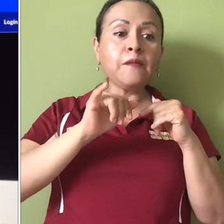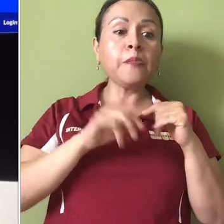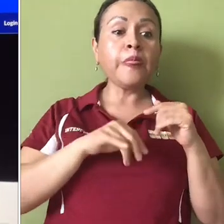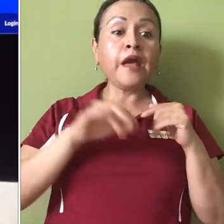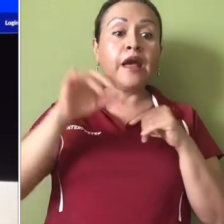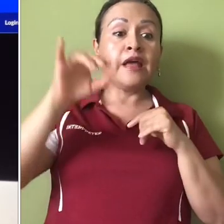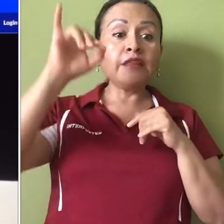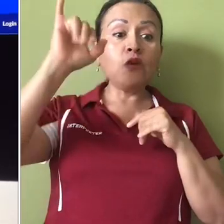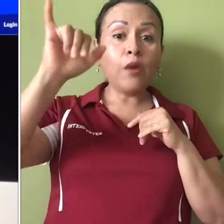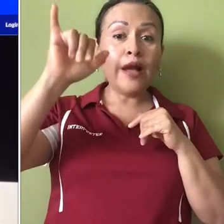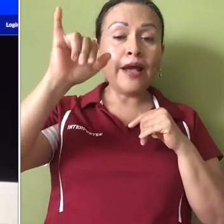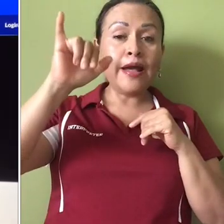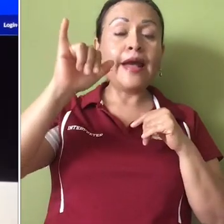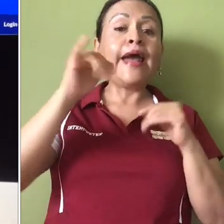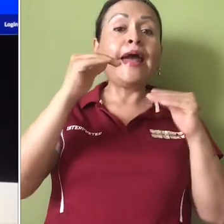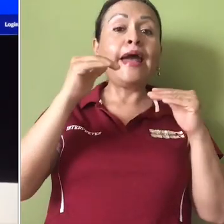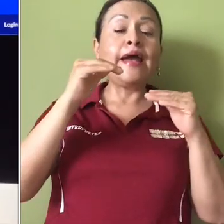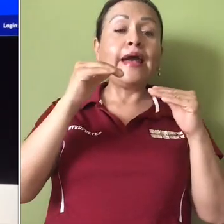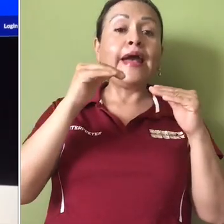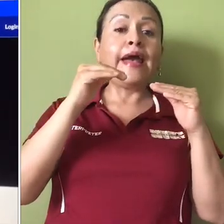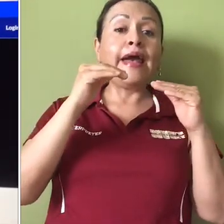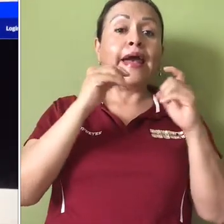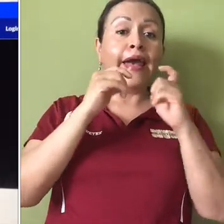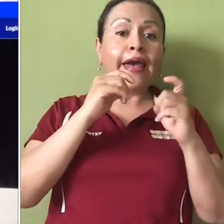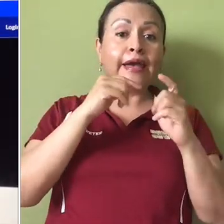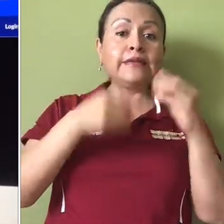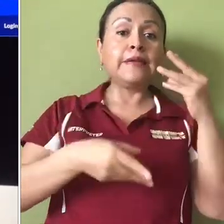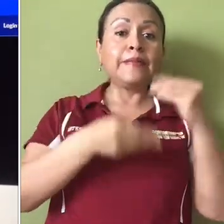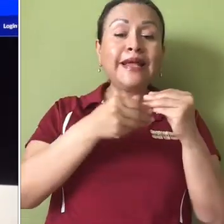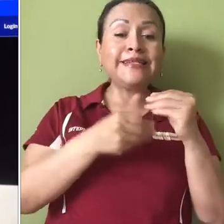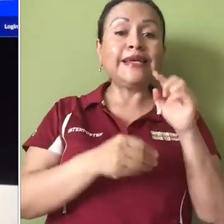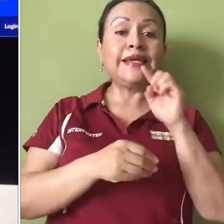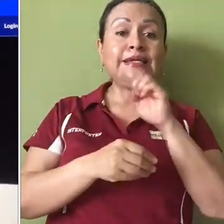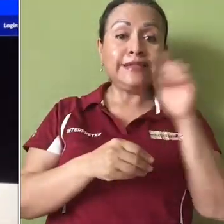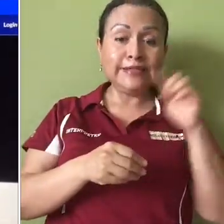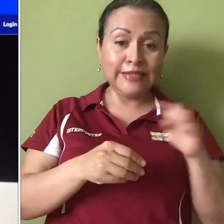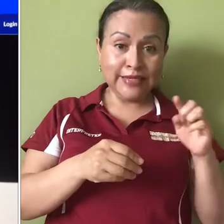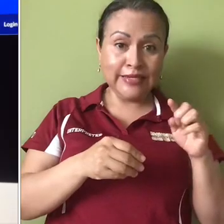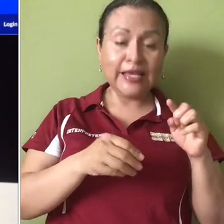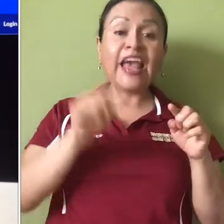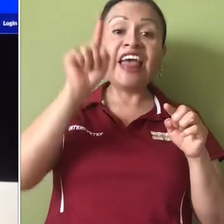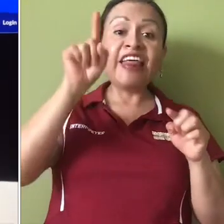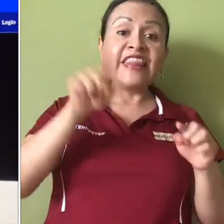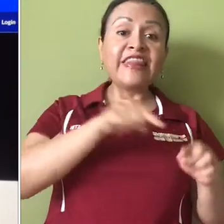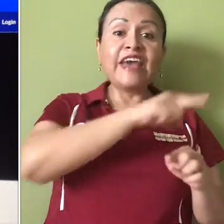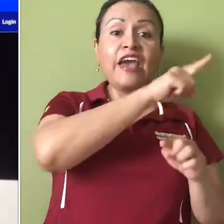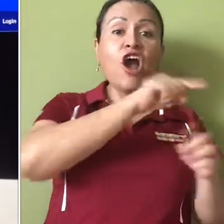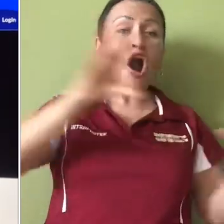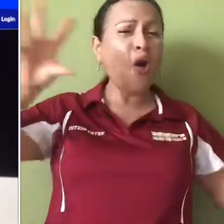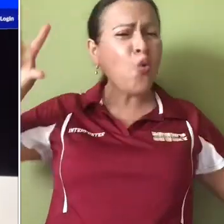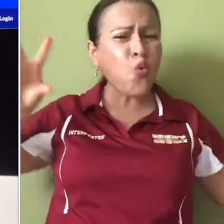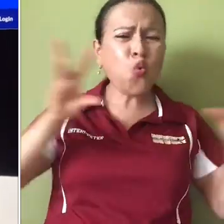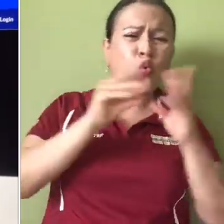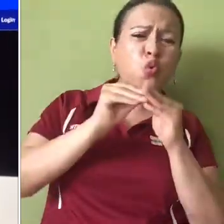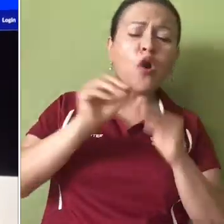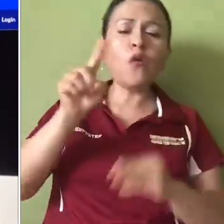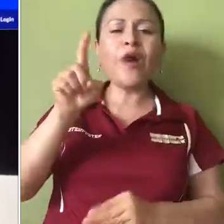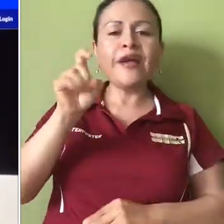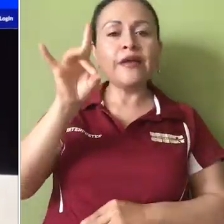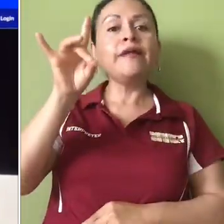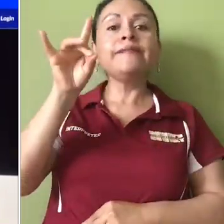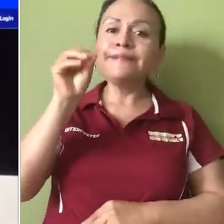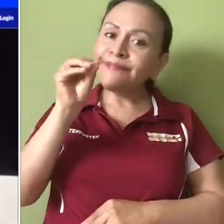angle, which is x plus z, plus the measure of this magenta angle, which is y, must be equal to 180 degrees because these two angles